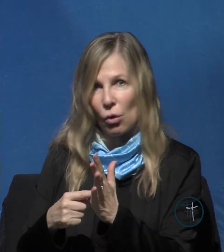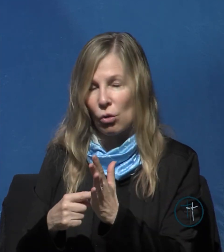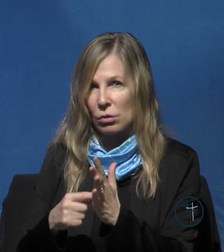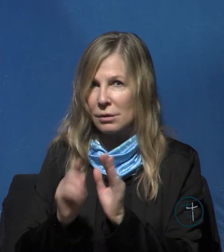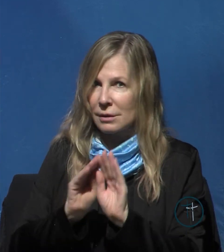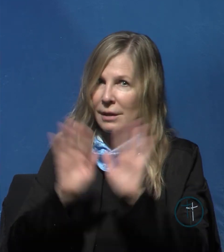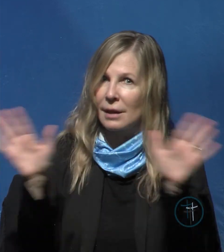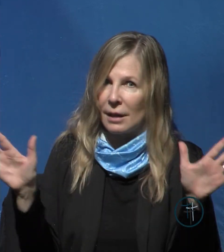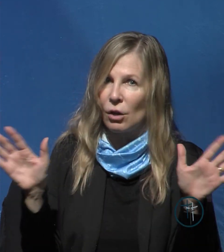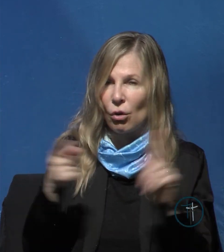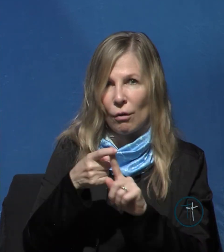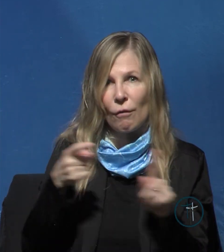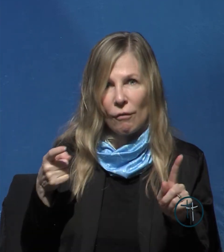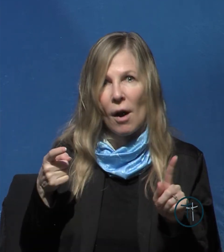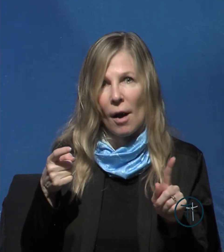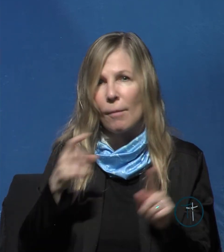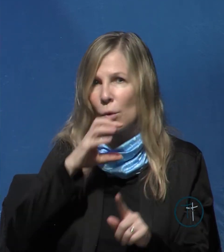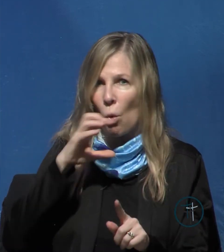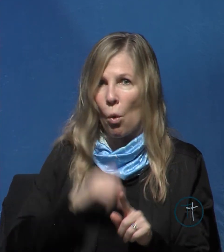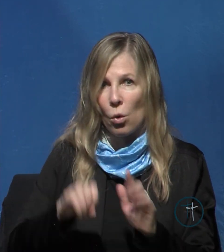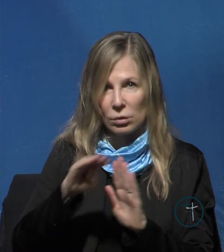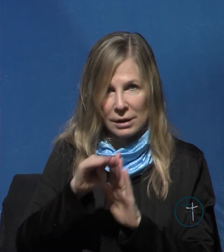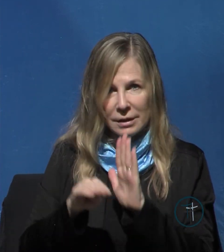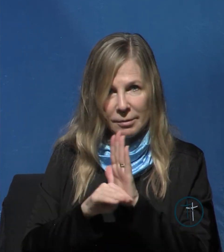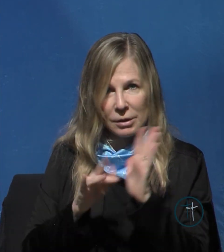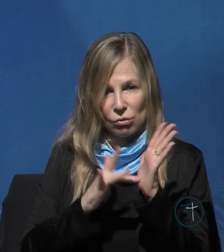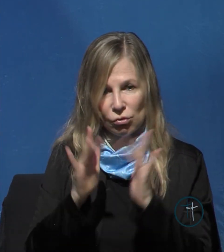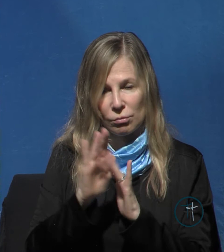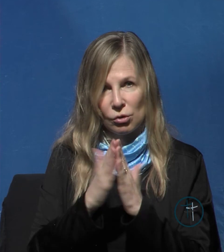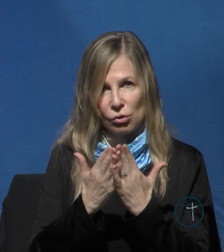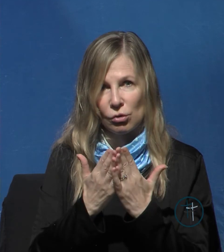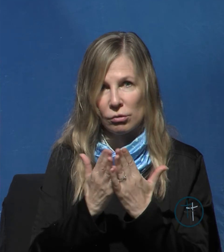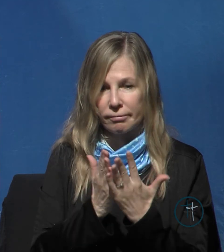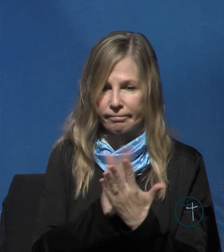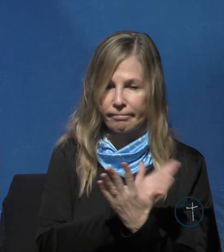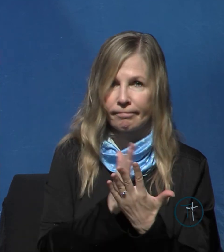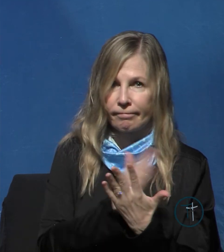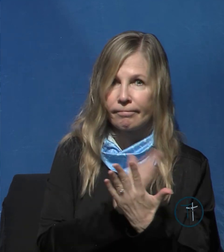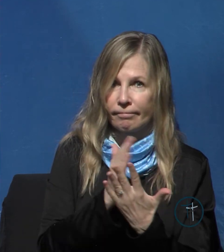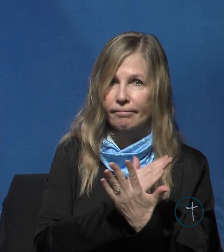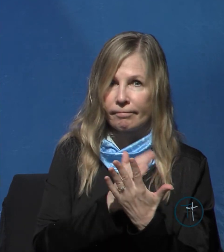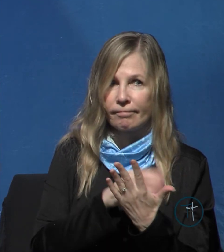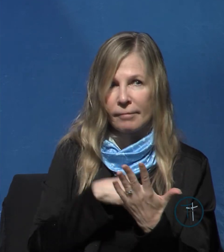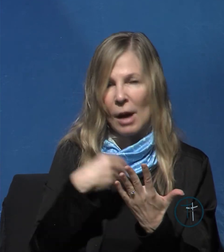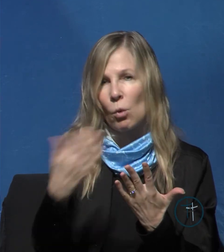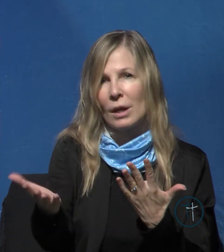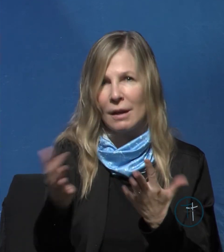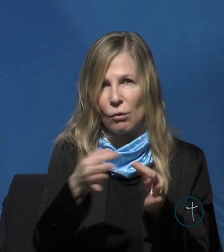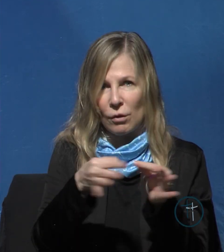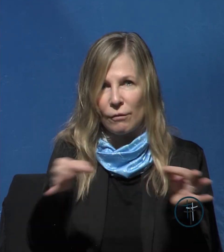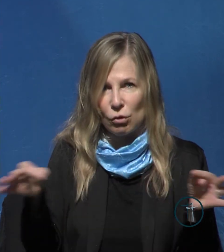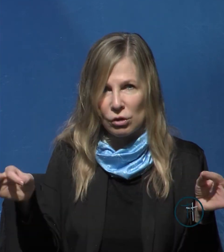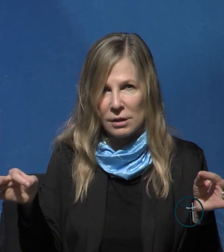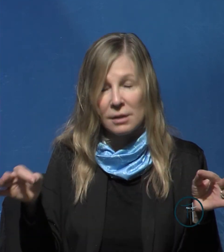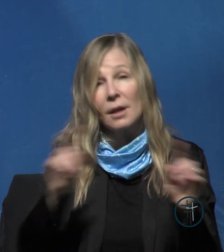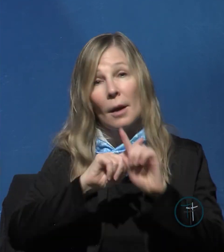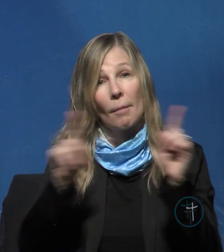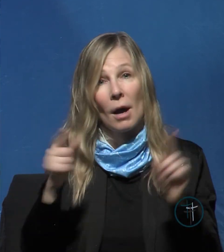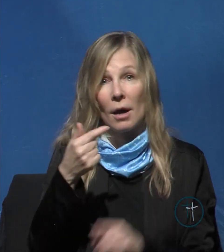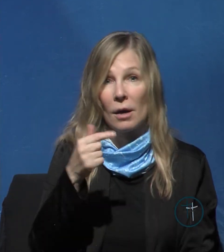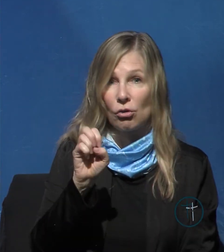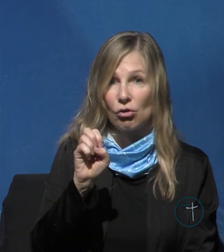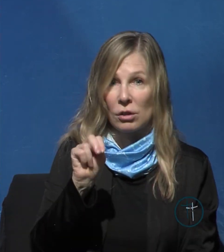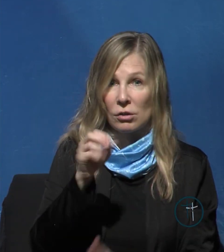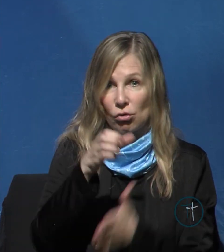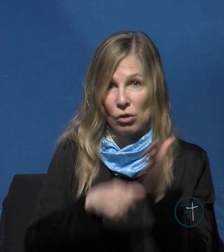stood out from the pages of the Old Testament scriptures. I'll just give you the verse references and summarize, but in Genesis